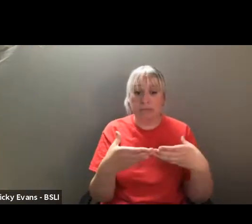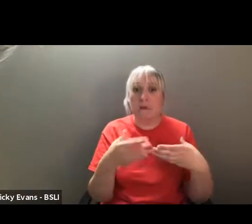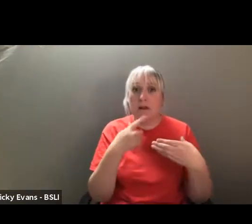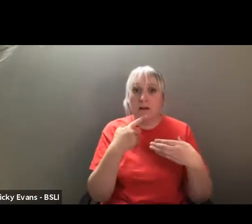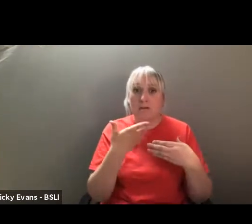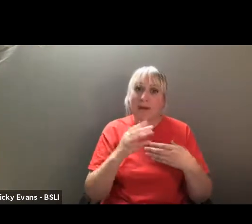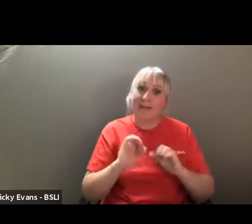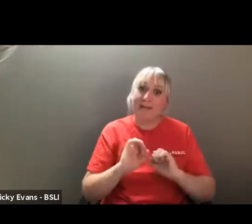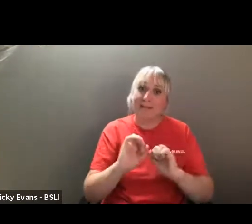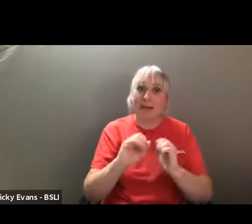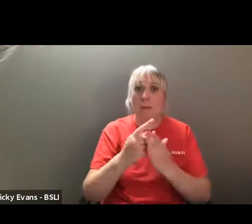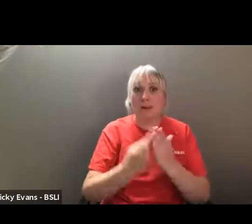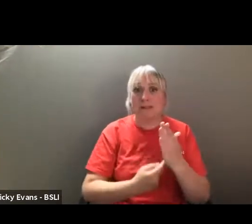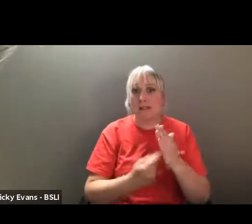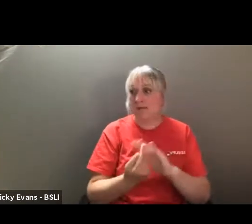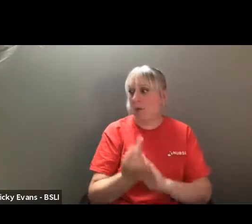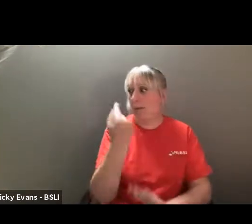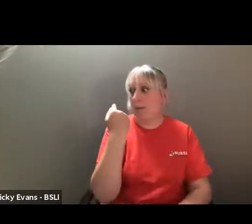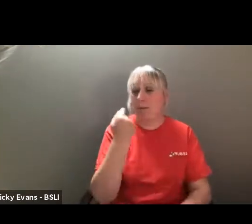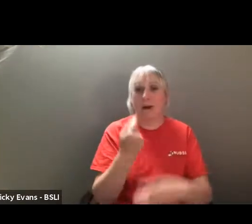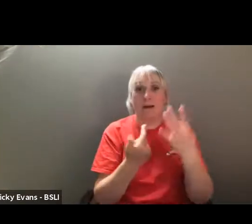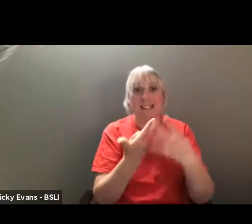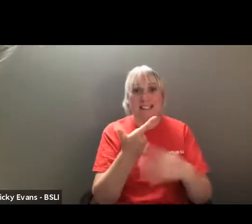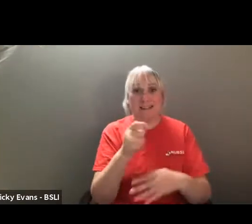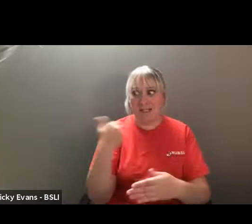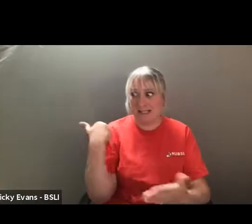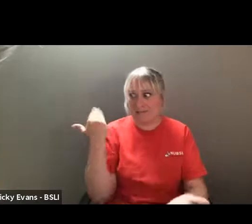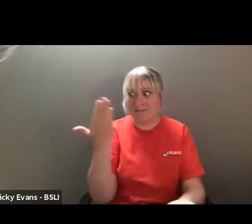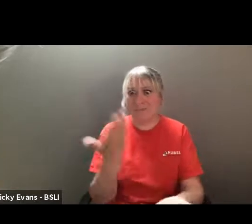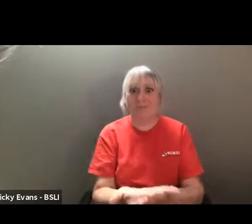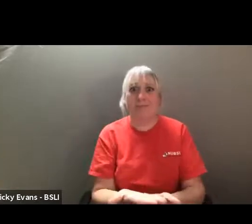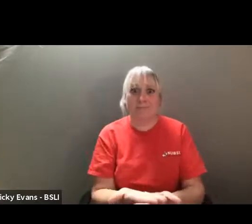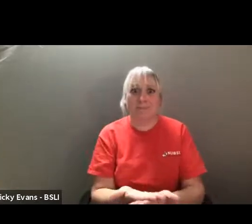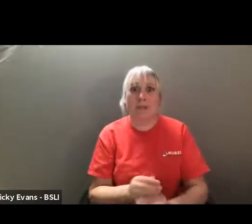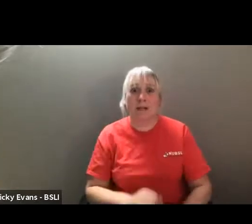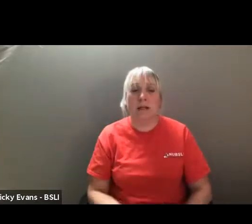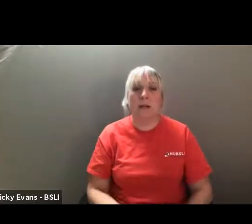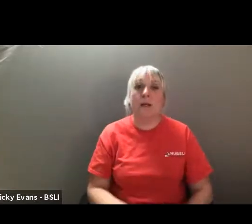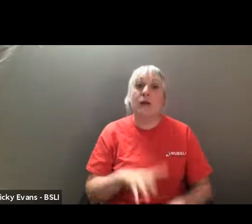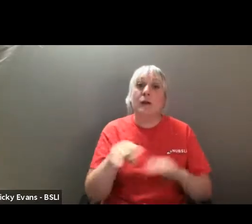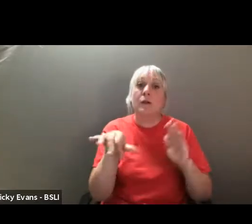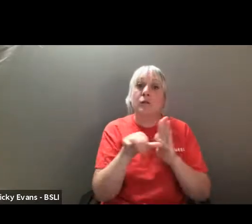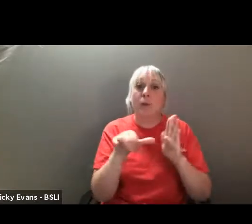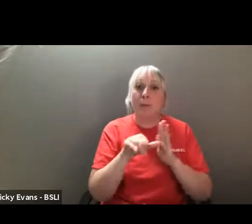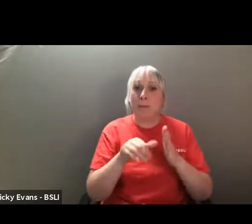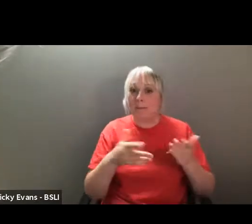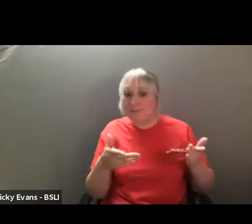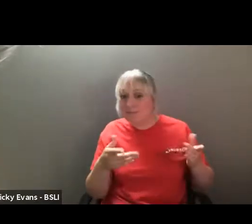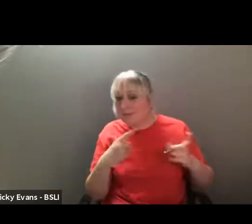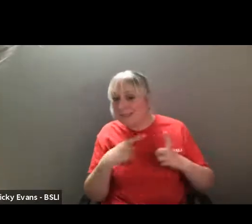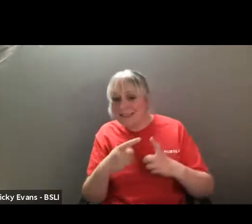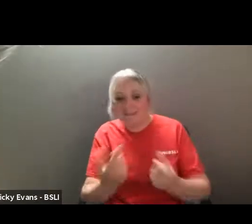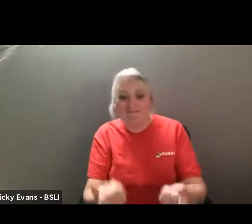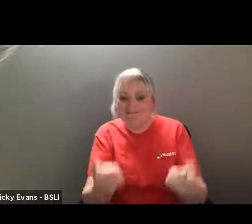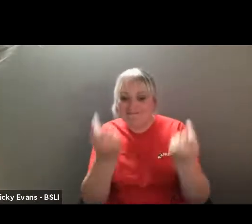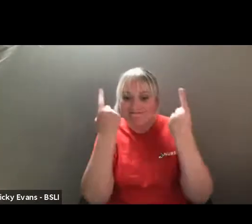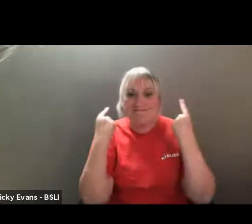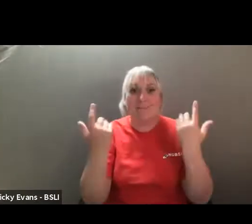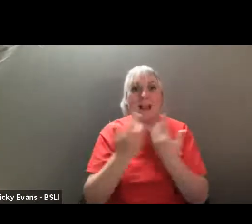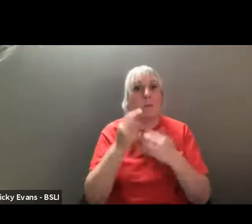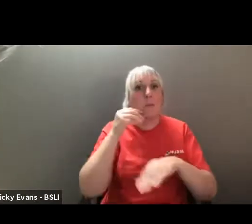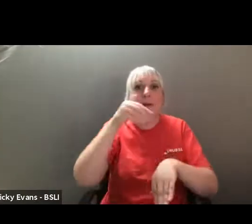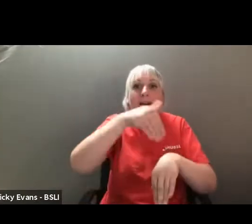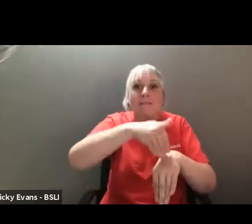But the problem is that there's still a huge lack of understanding how it will actually impact